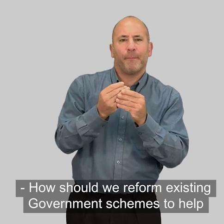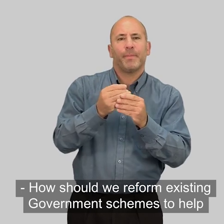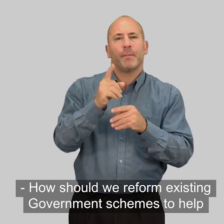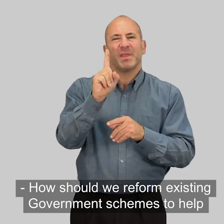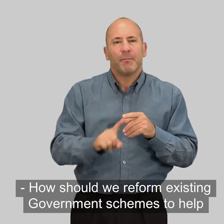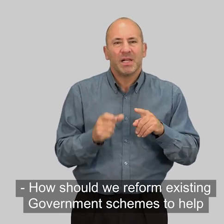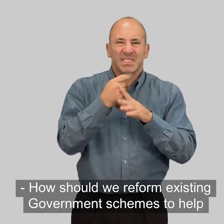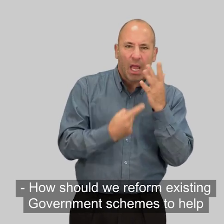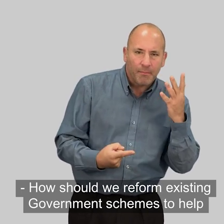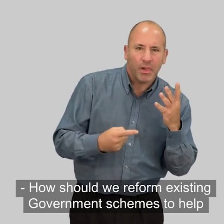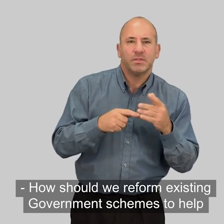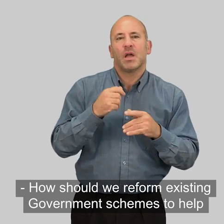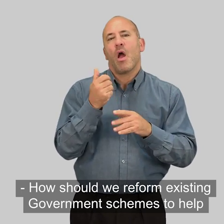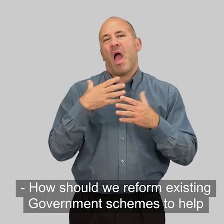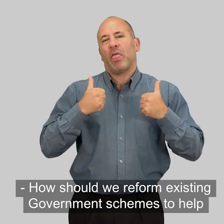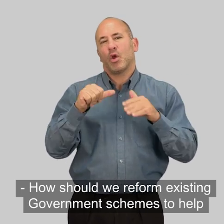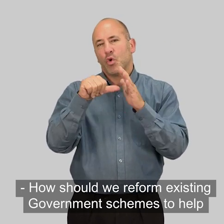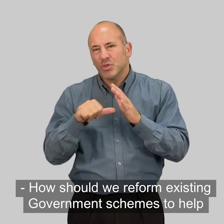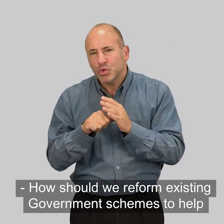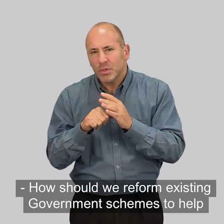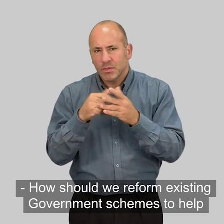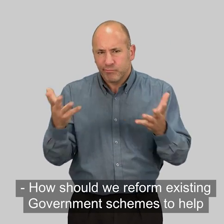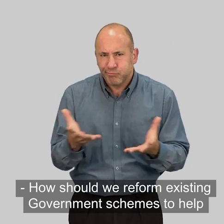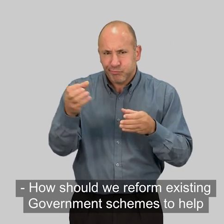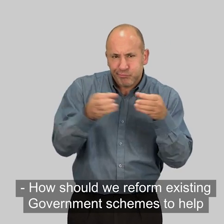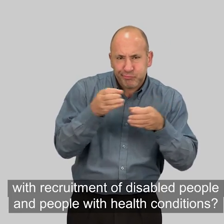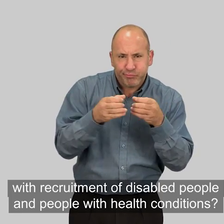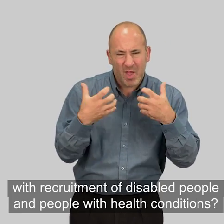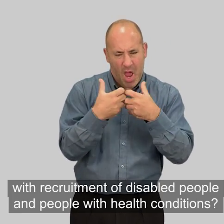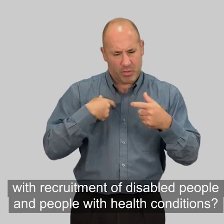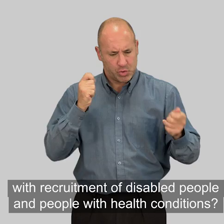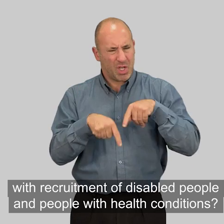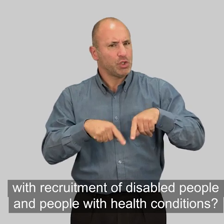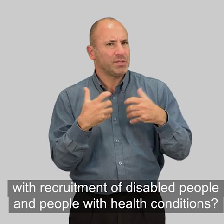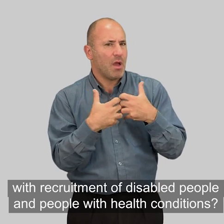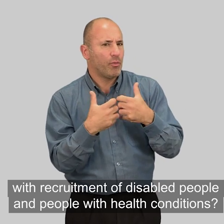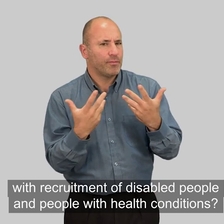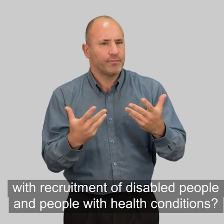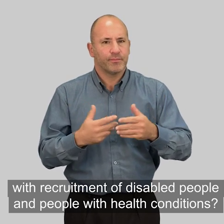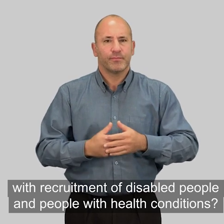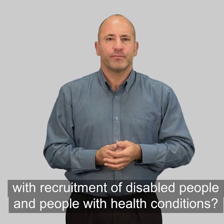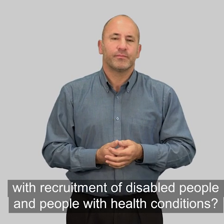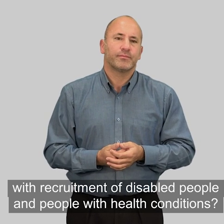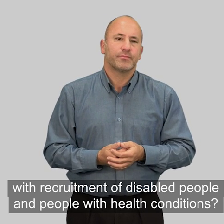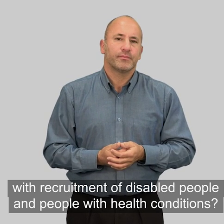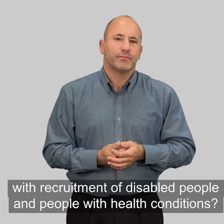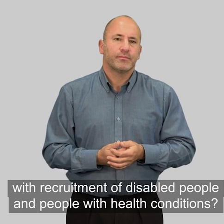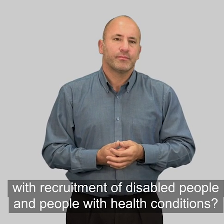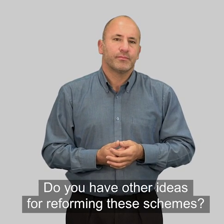How should we reform existing government schemes to help with recruitment of disabled people and people with health conditions?